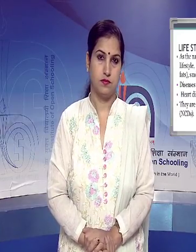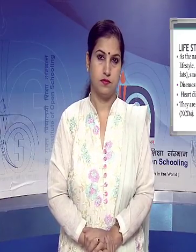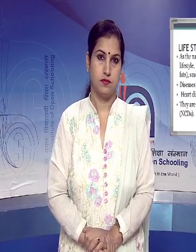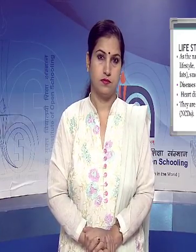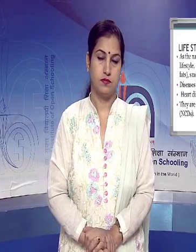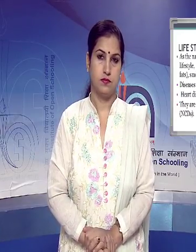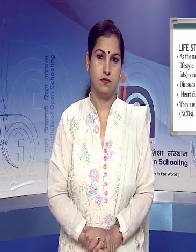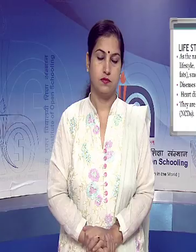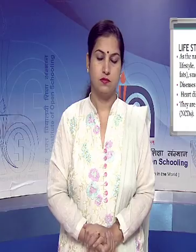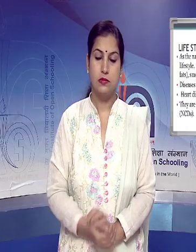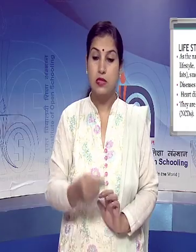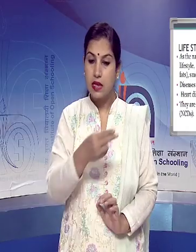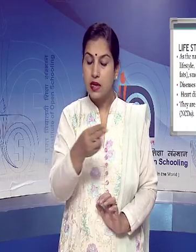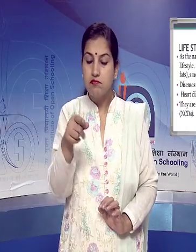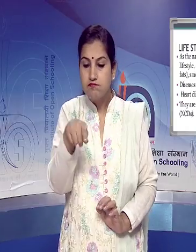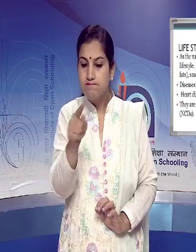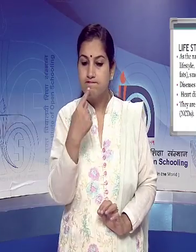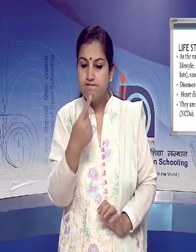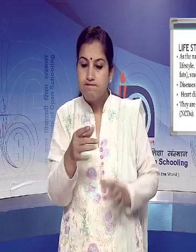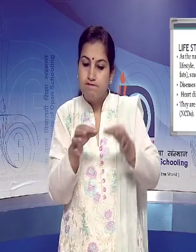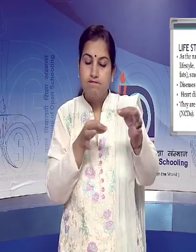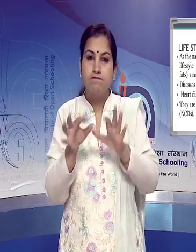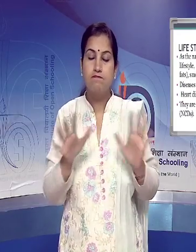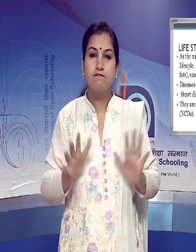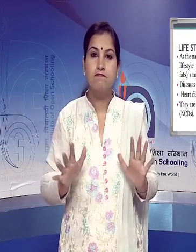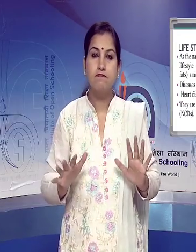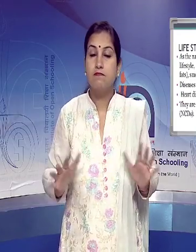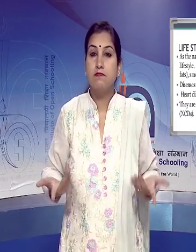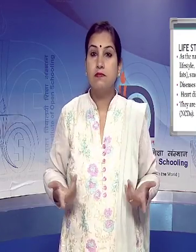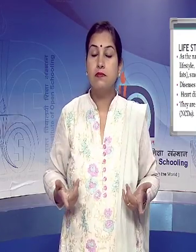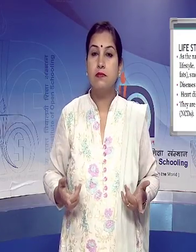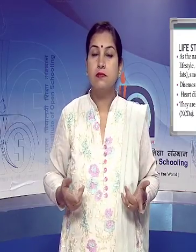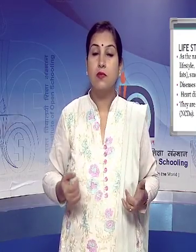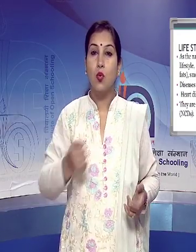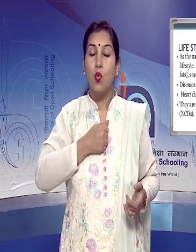As the name itself suggests that the outcome of defective lifestyle,